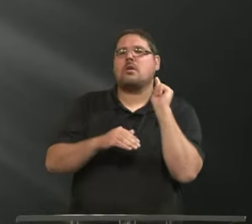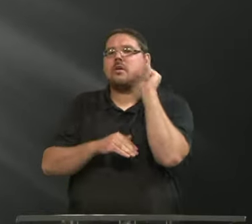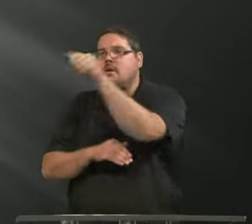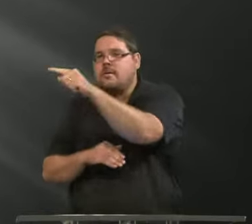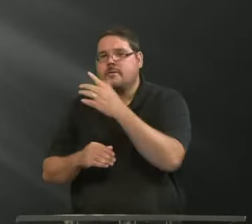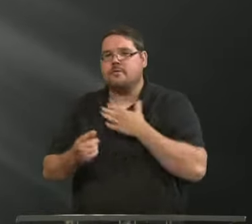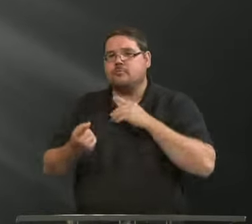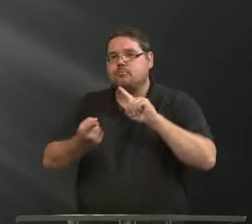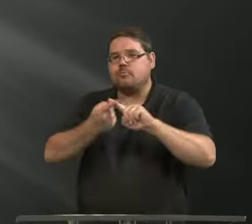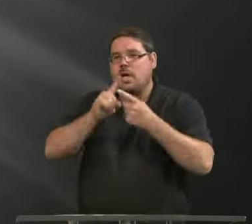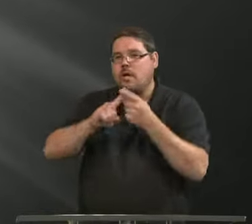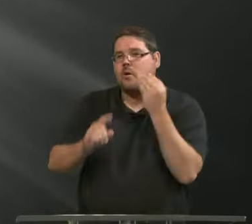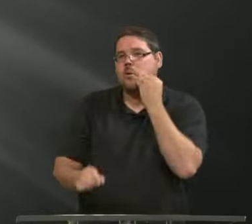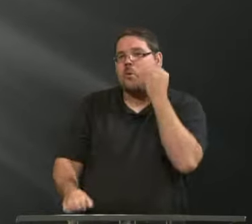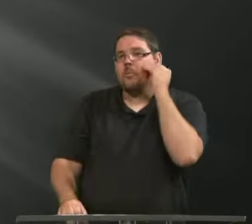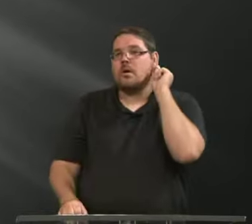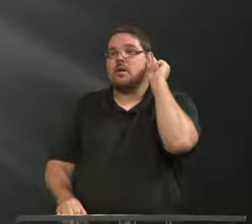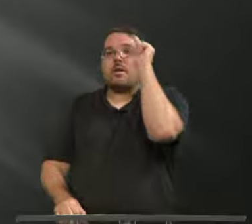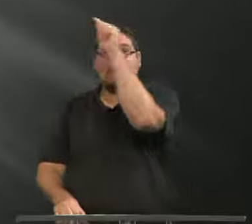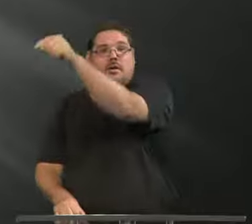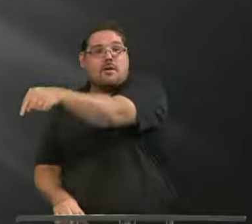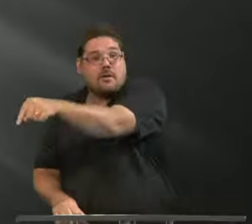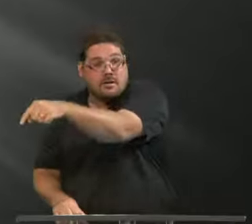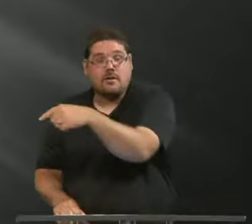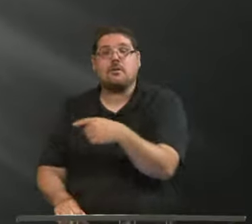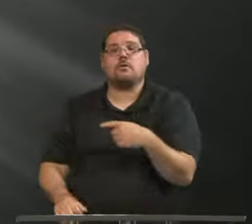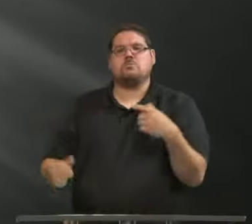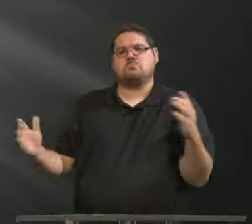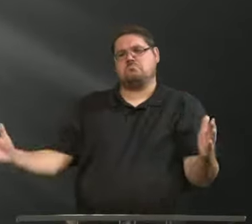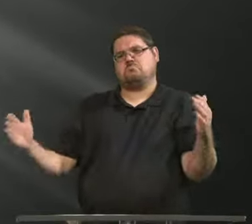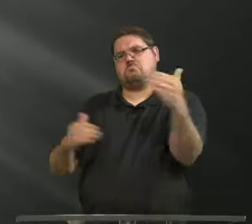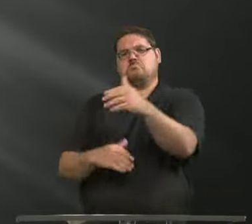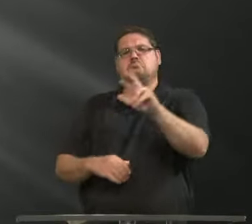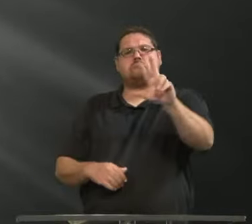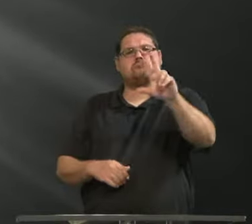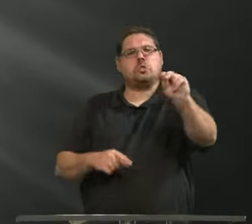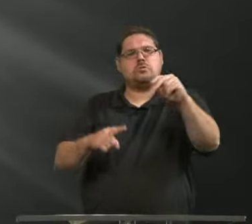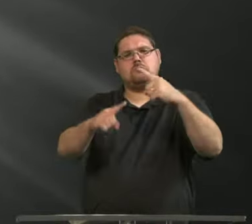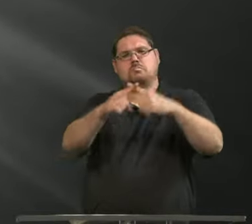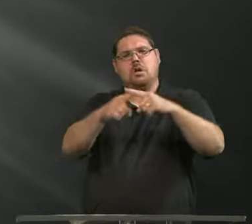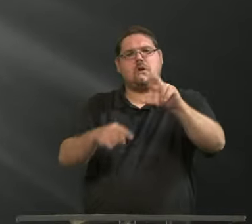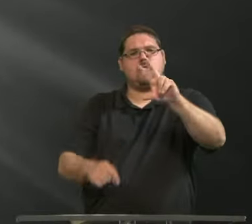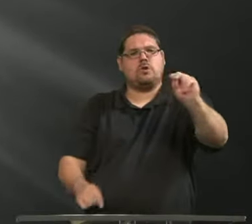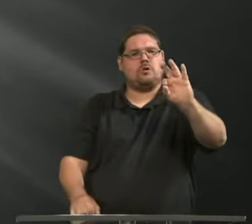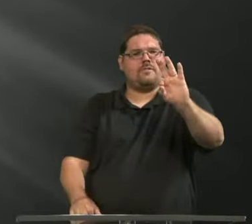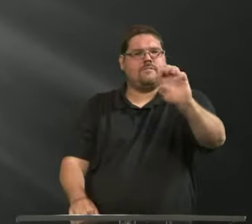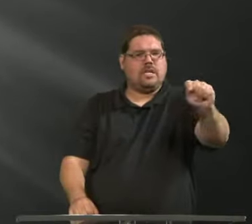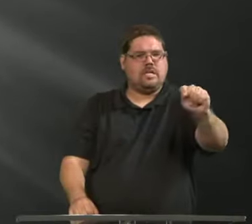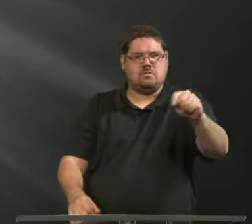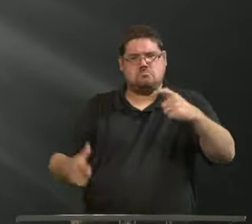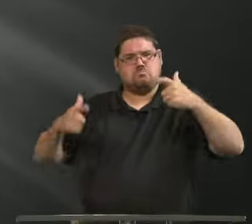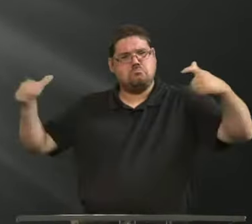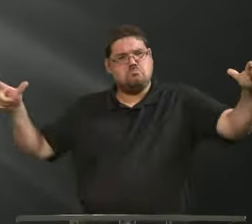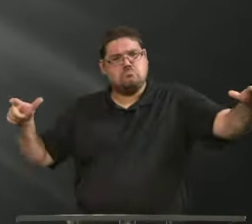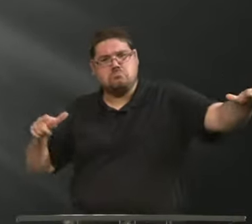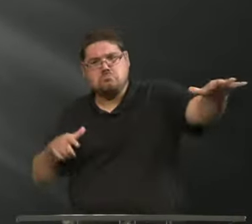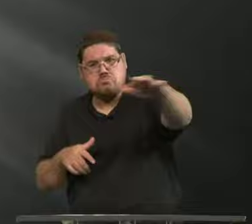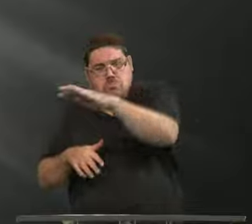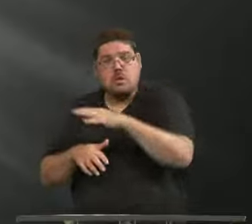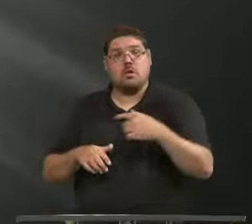Now, understand that garden that I had was near my friend's home. It was a nice big area, 30 feet by 30